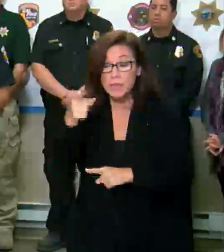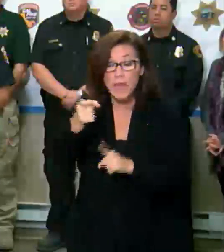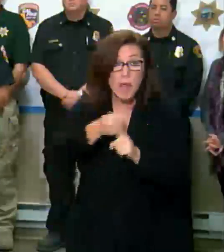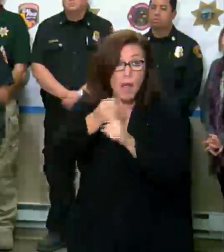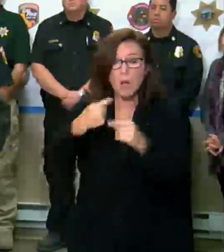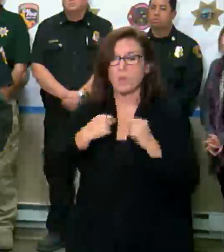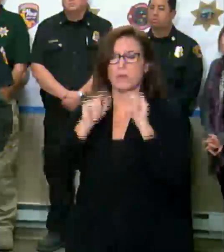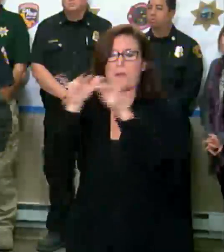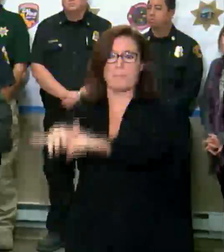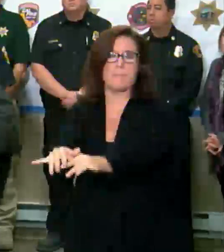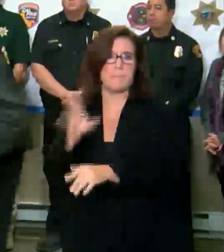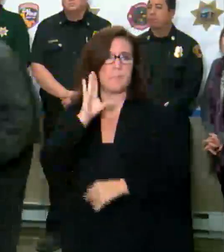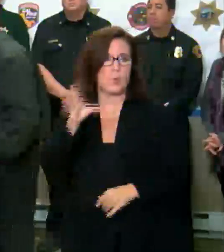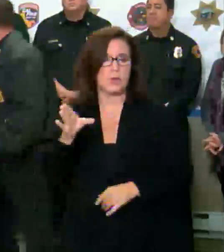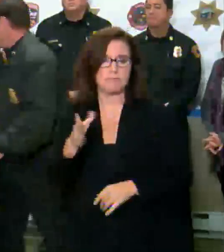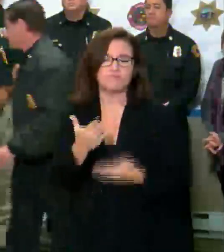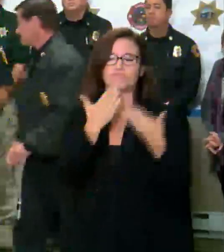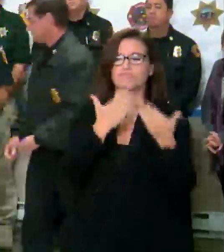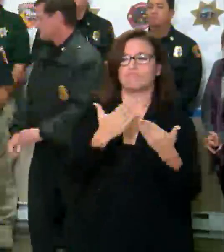much.